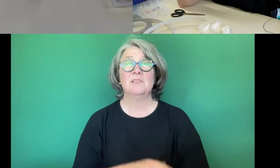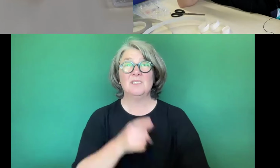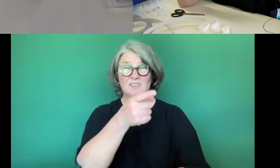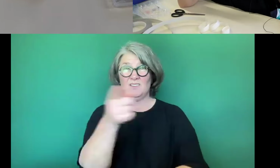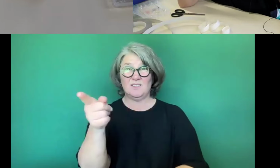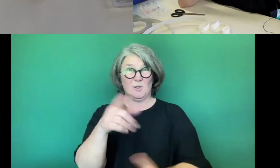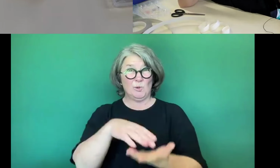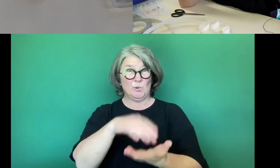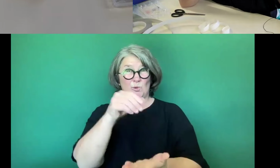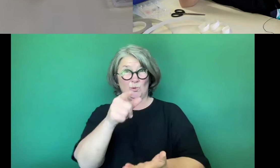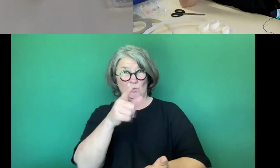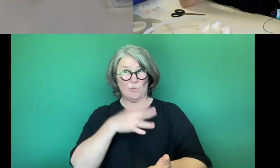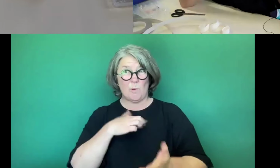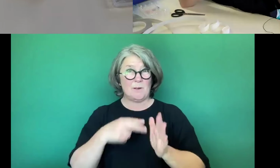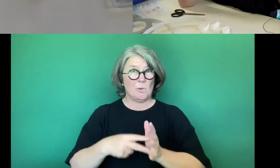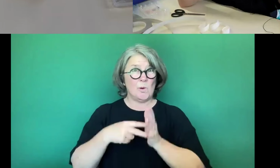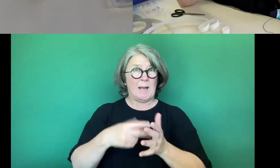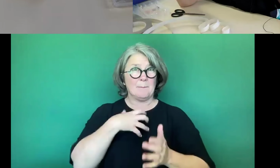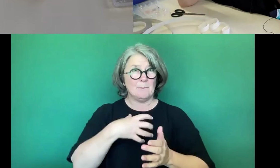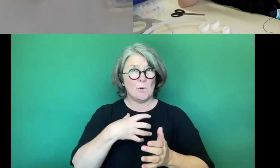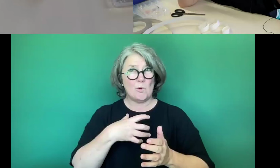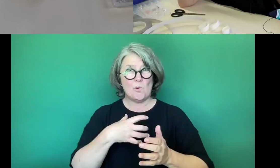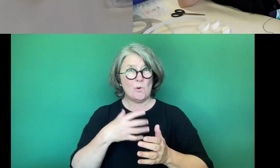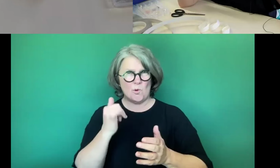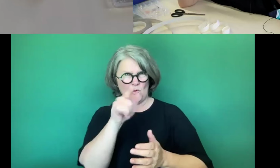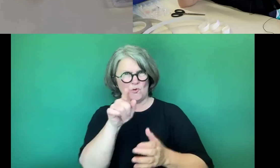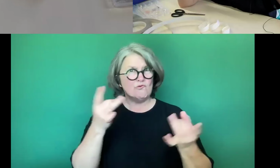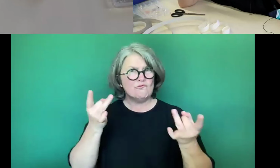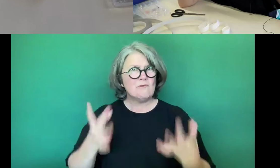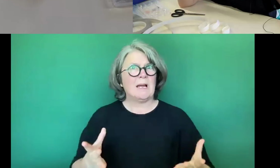longer? How are we going? Can you...